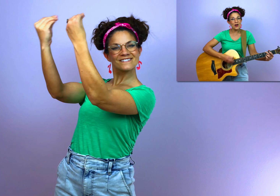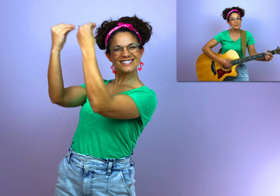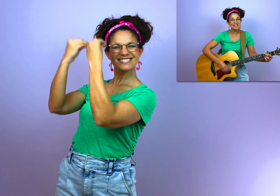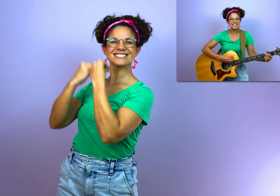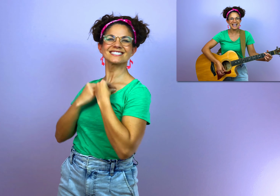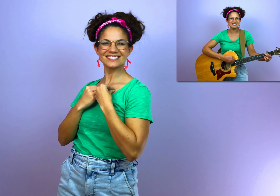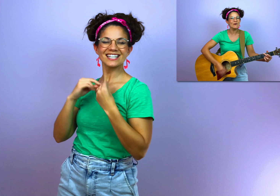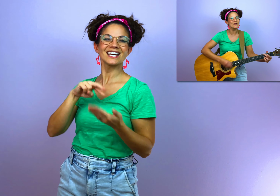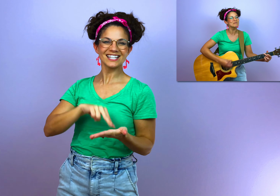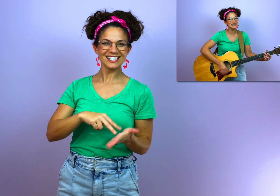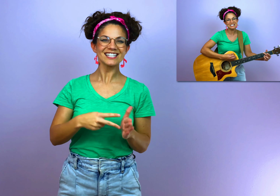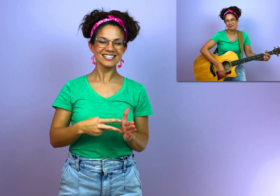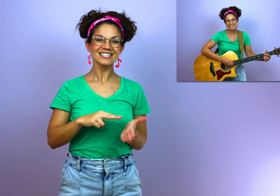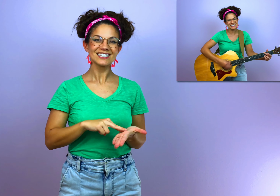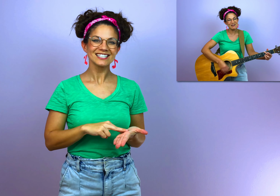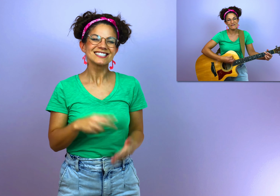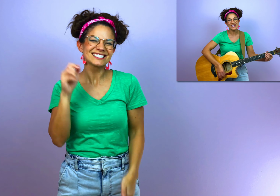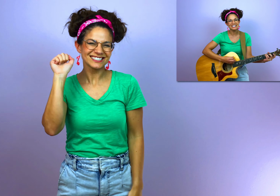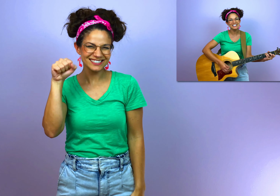purpose that's for me specifically.